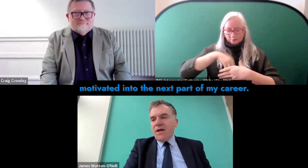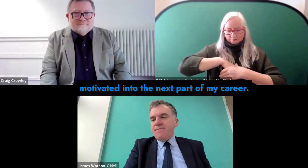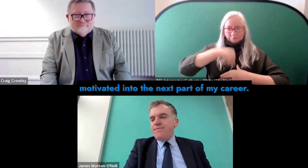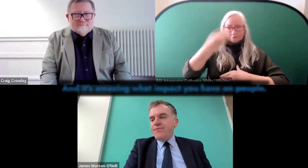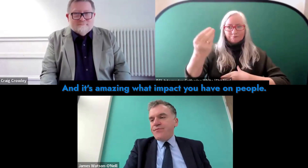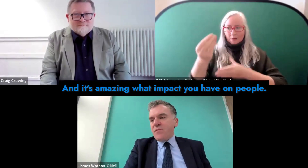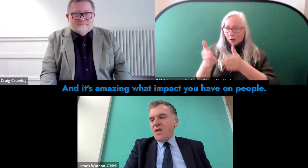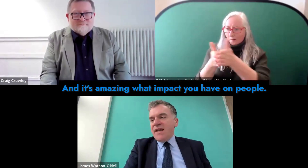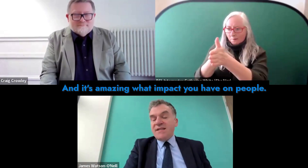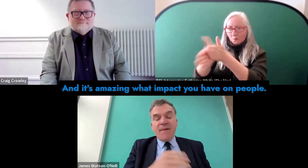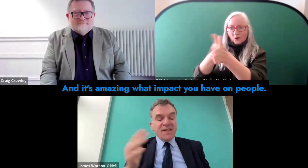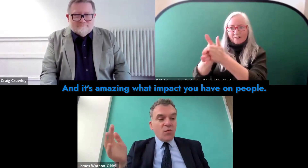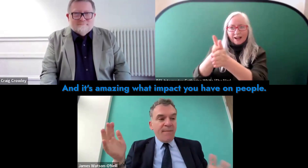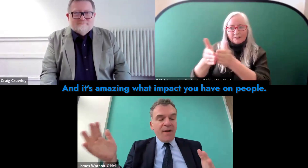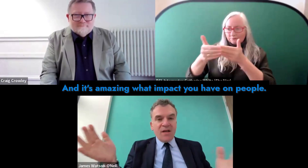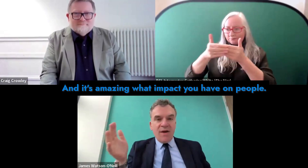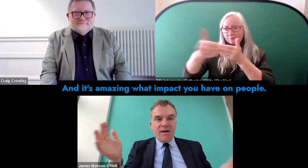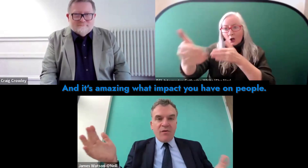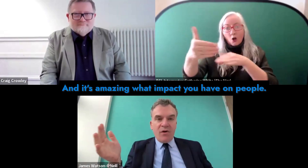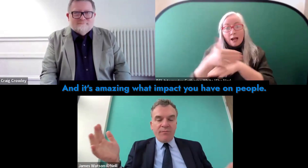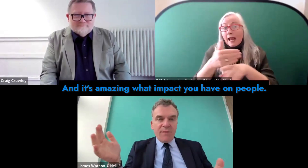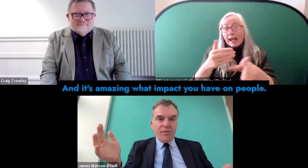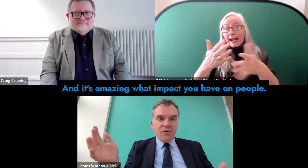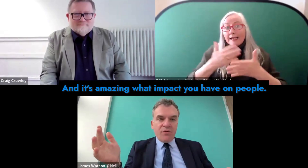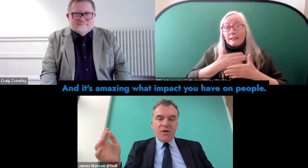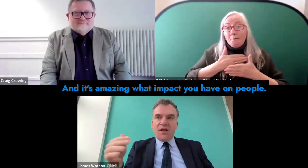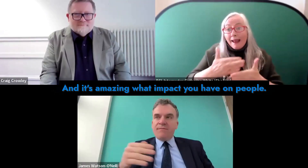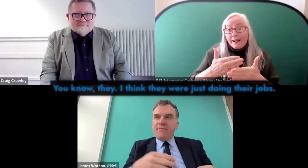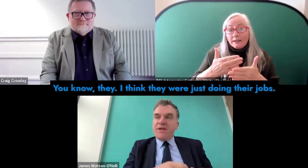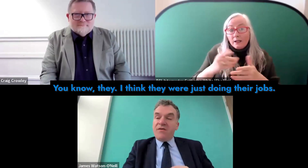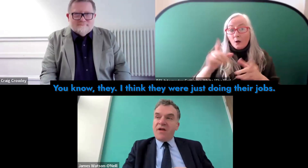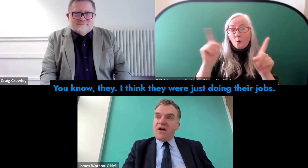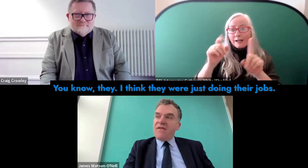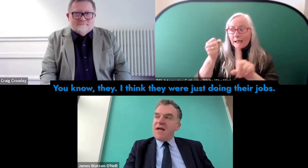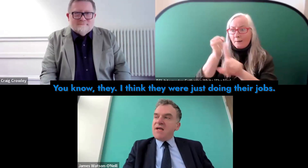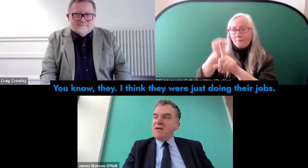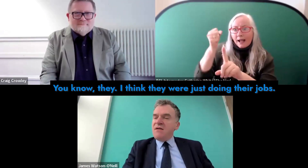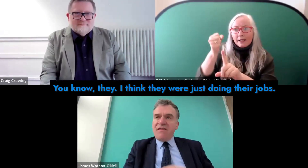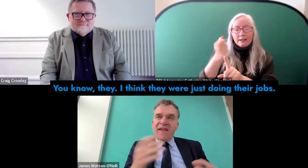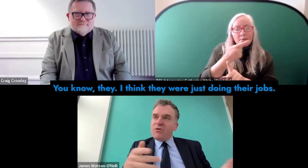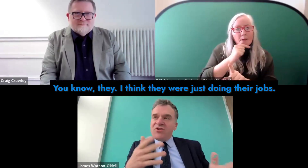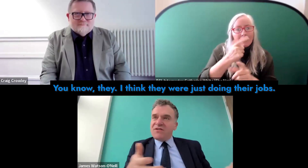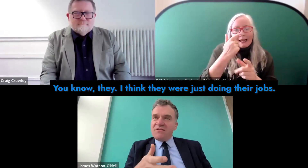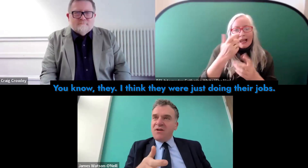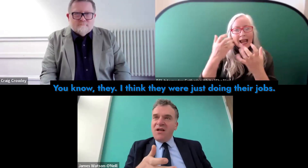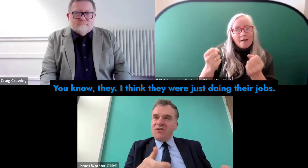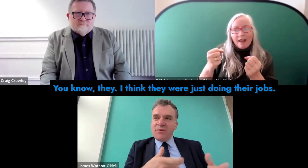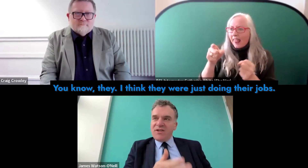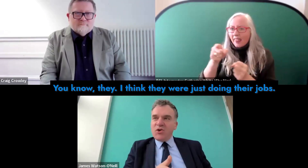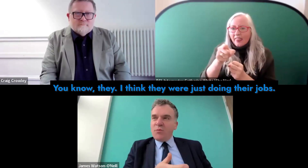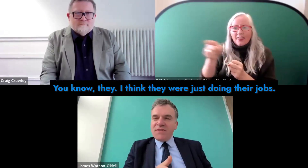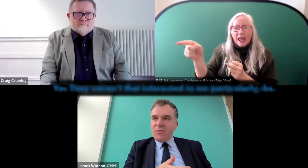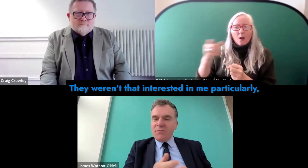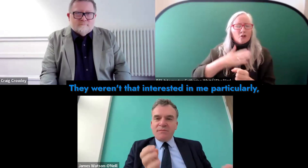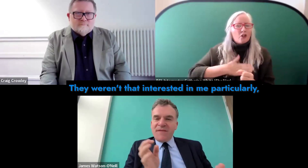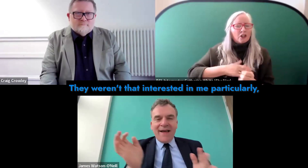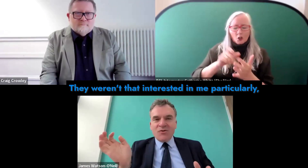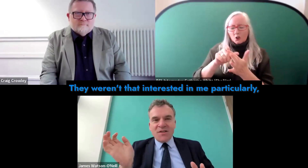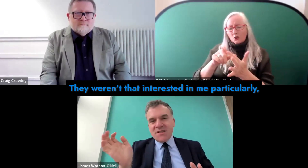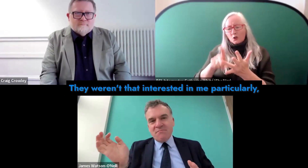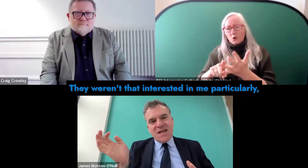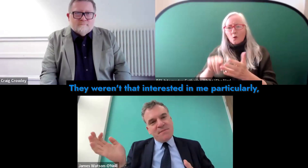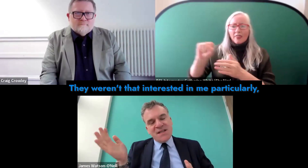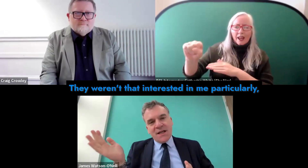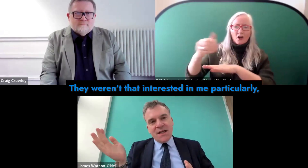career. And it's amazing what impact you have on people. I think they were just doing their jobs. They weren't